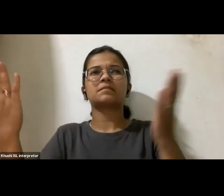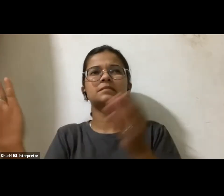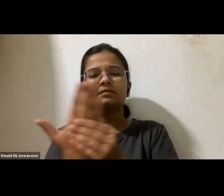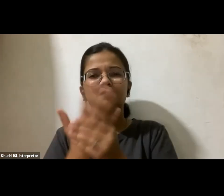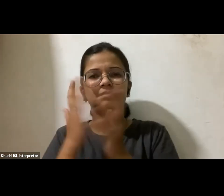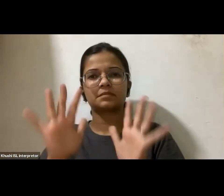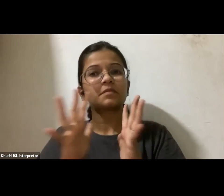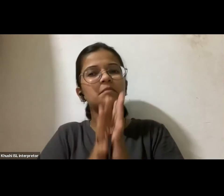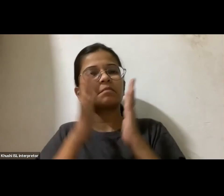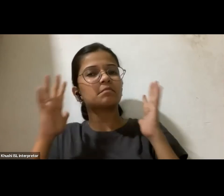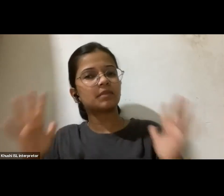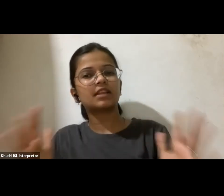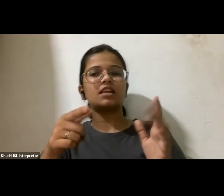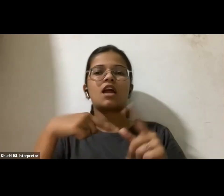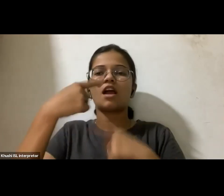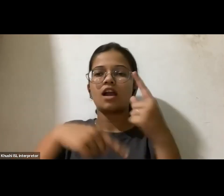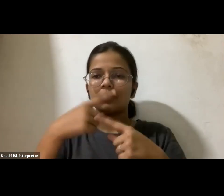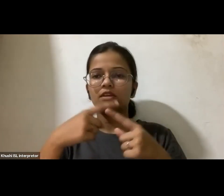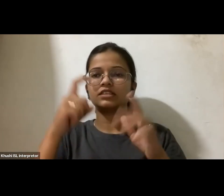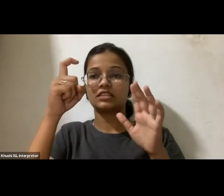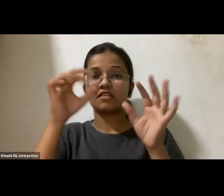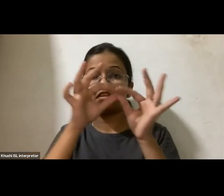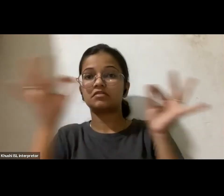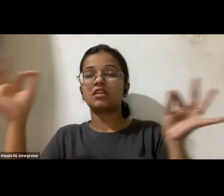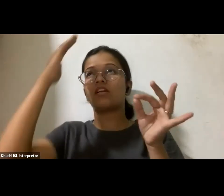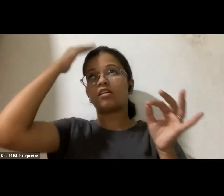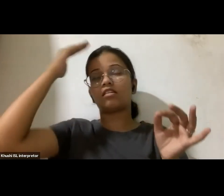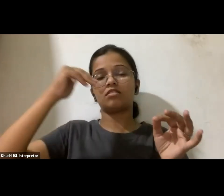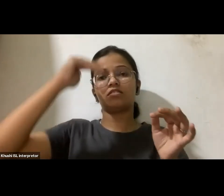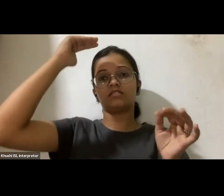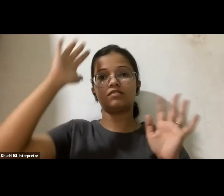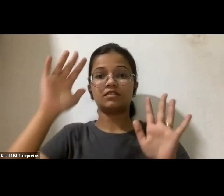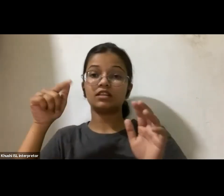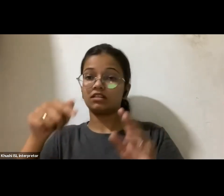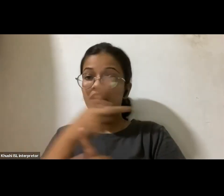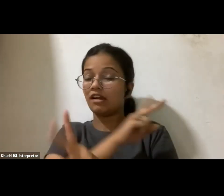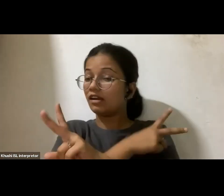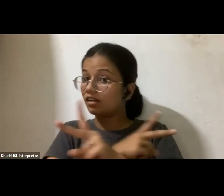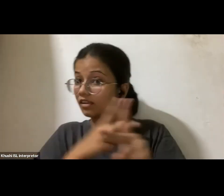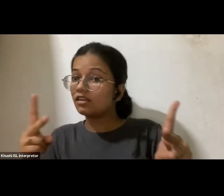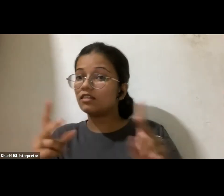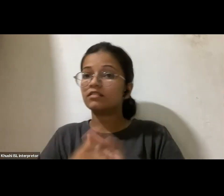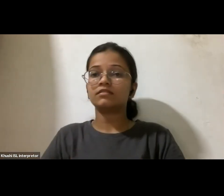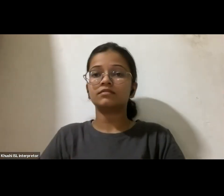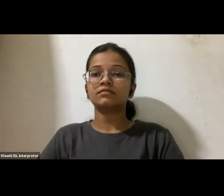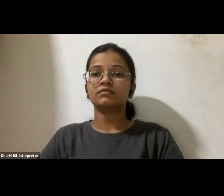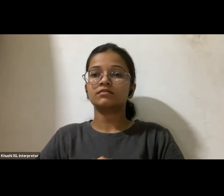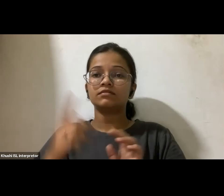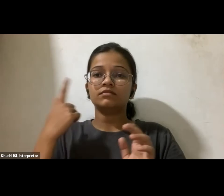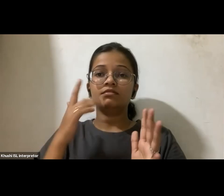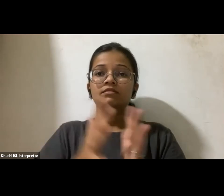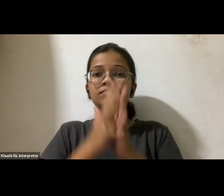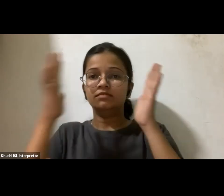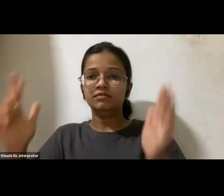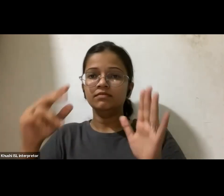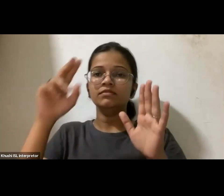is an enlargement and is about 7 feet in height. For things like these, because of the enlargement, the